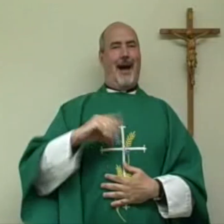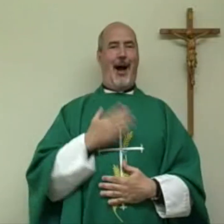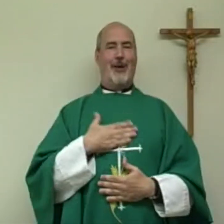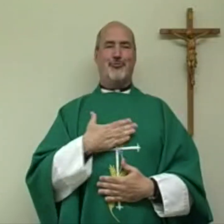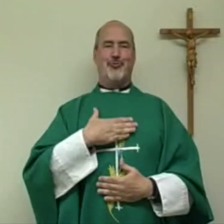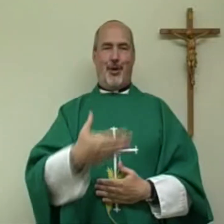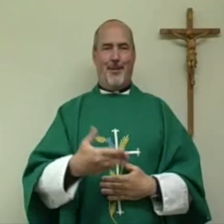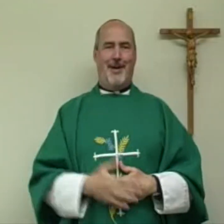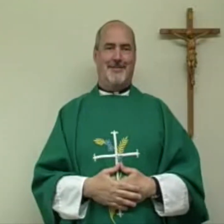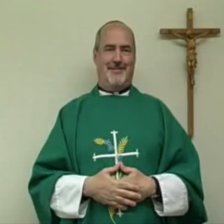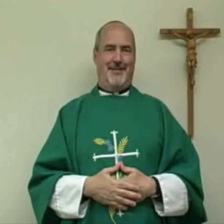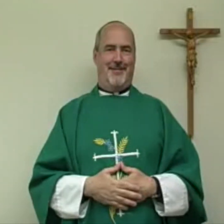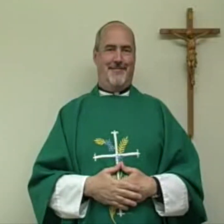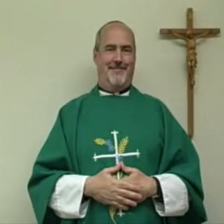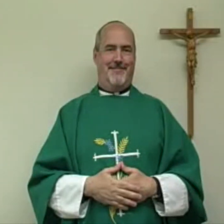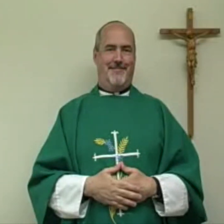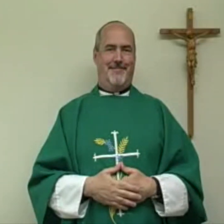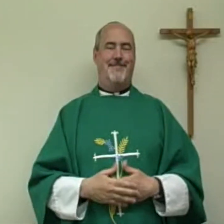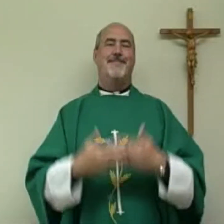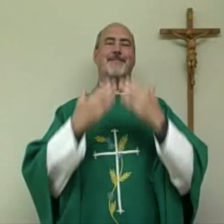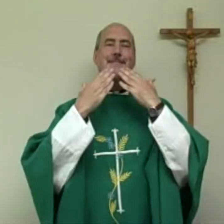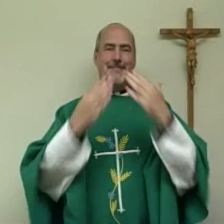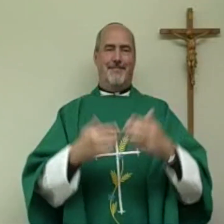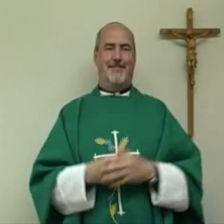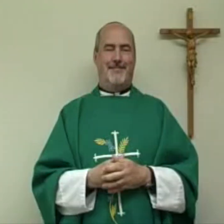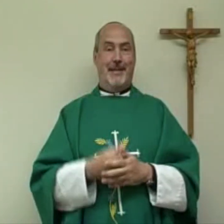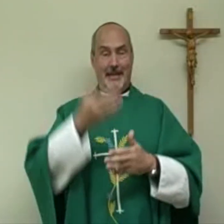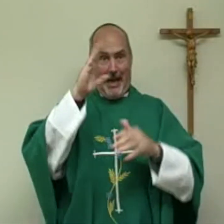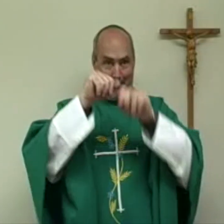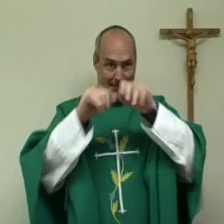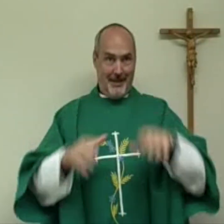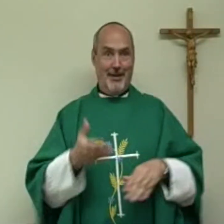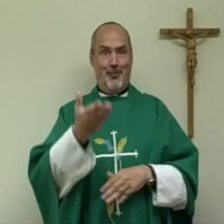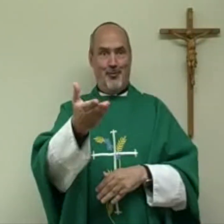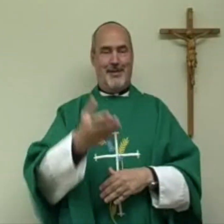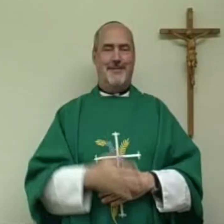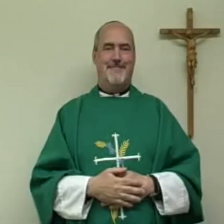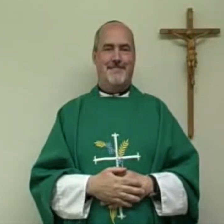know God's love through our own generosity. Thank you, and God bless you.